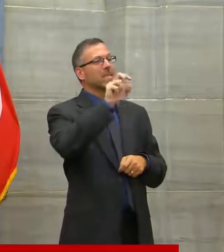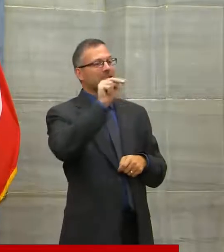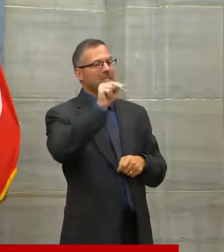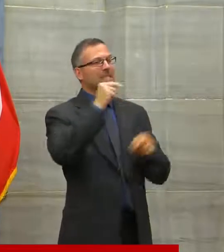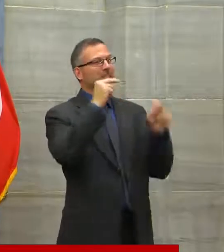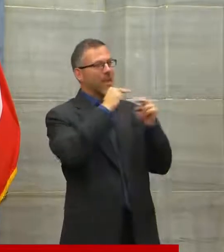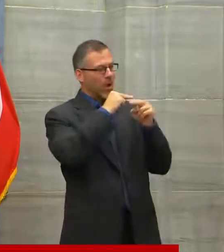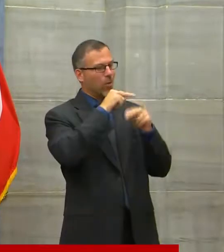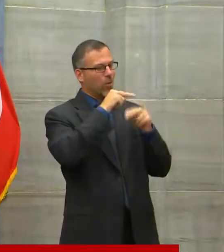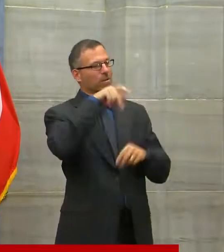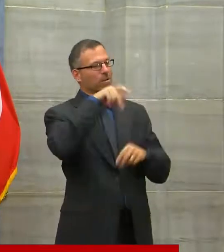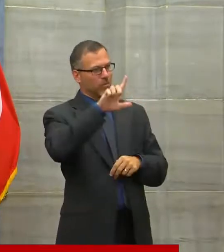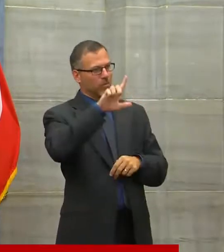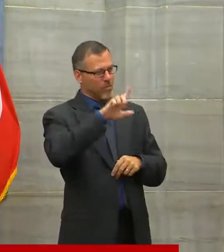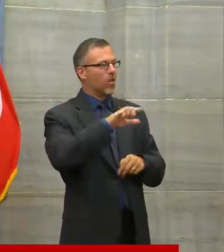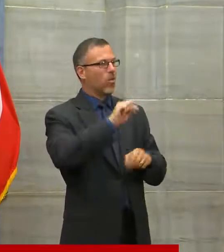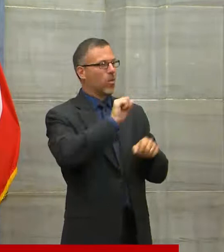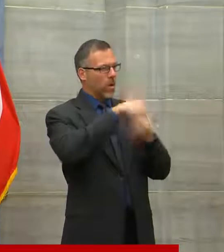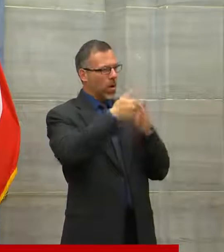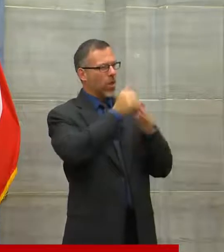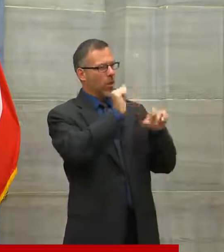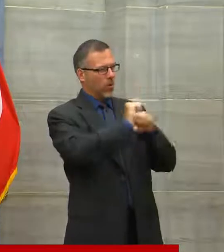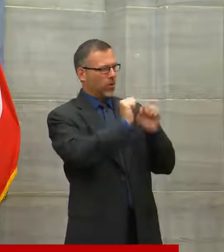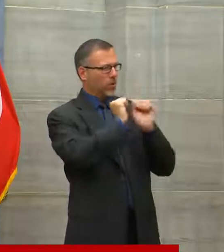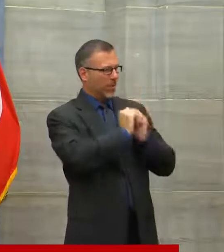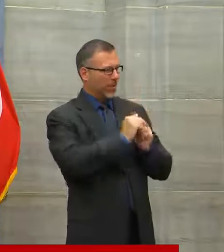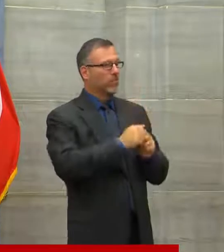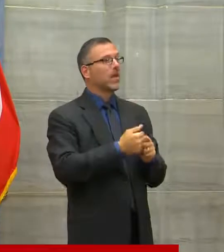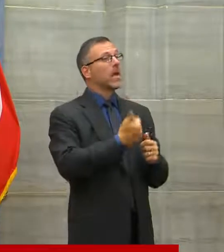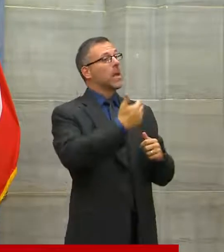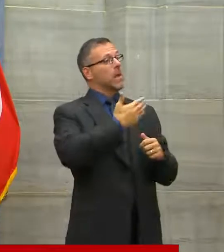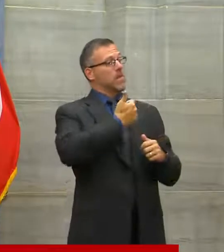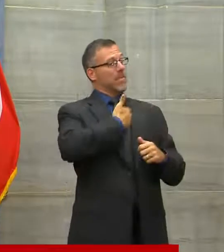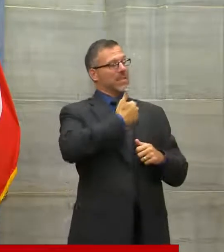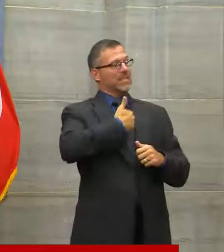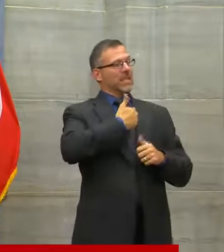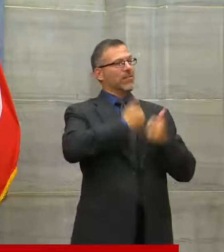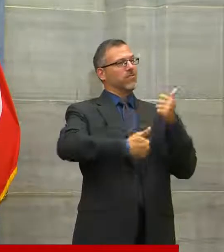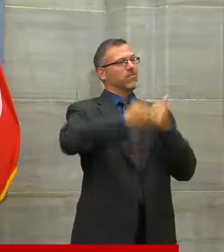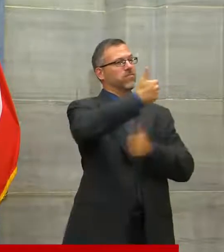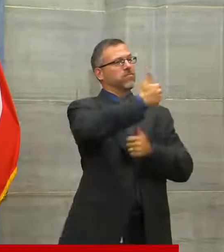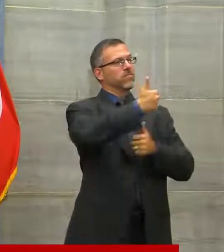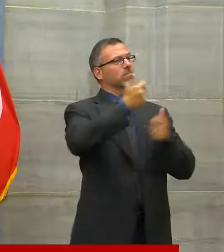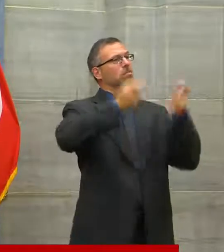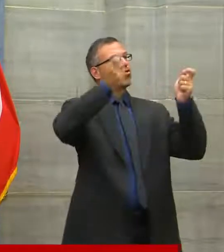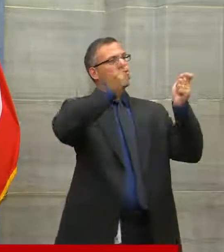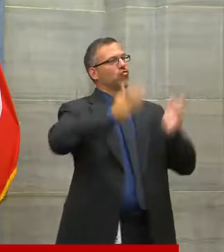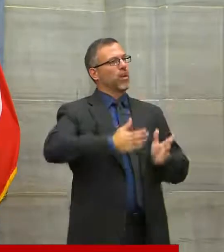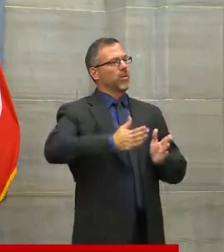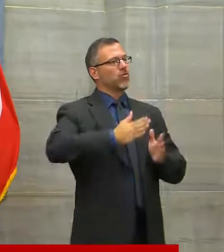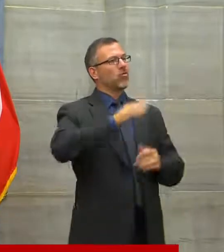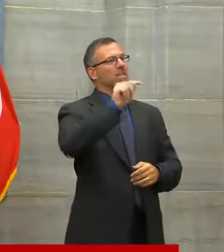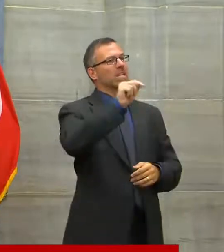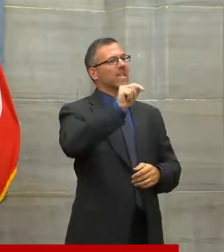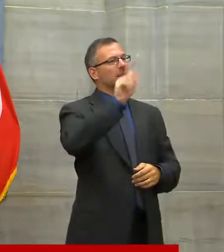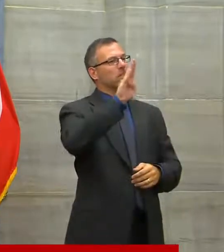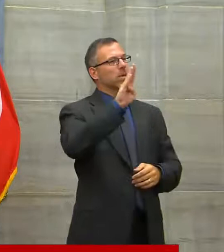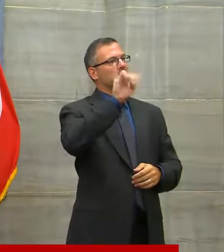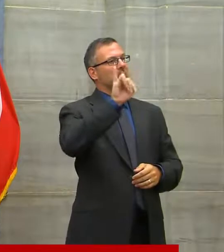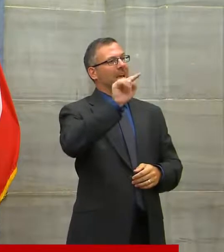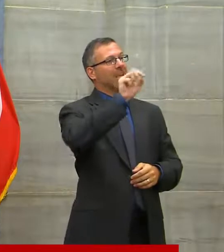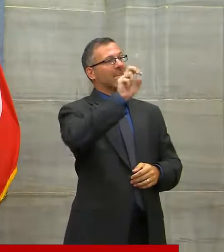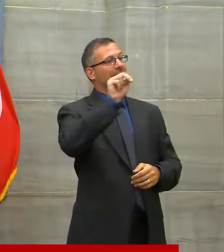our profession. I have the honor to serve as the director of the Tennessee Bureau of Investigation, the state's independent investigative